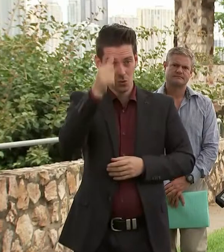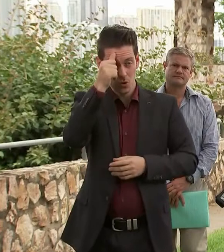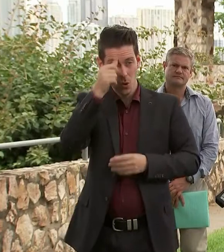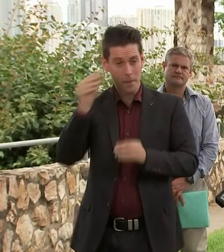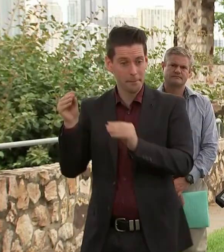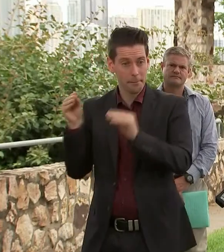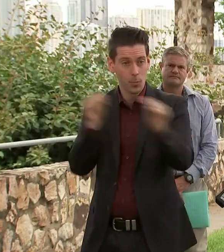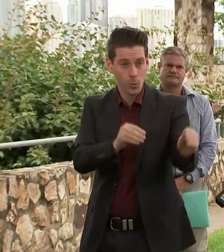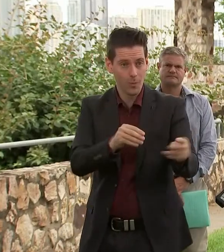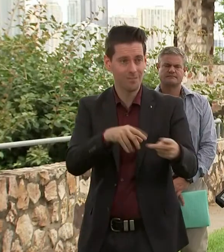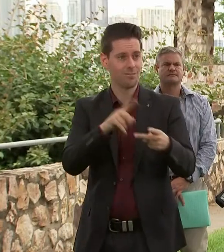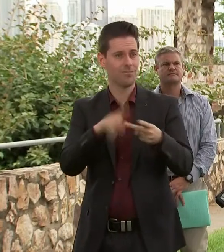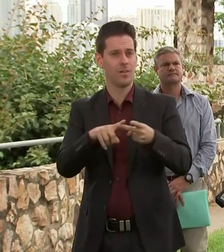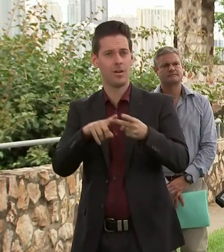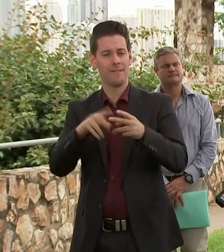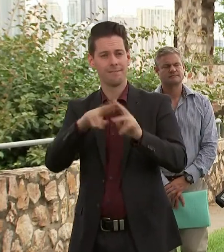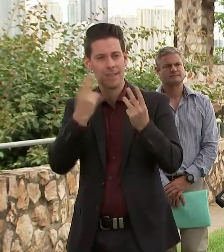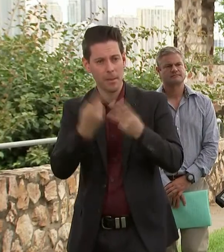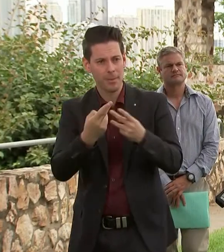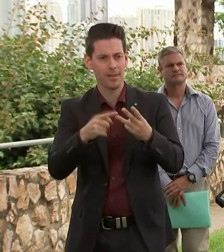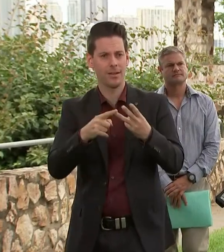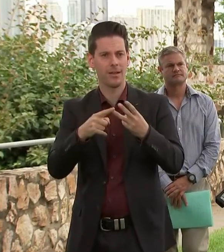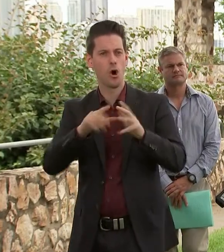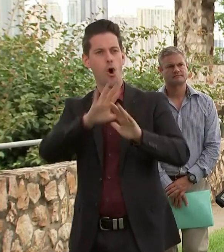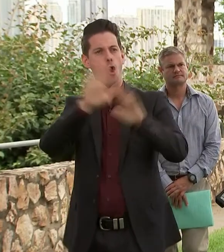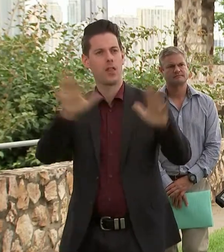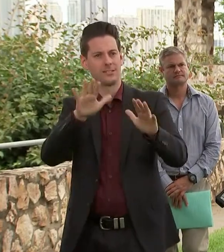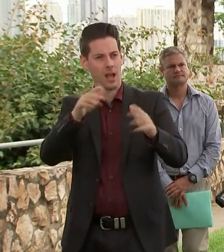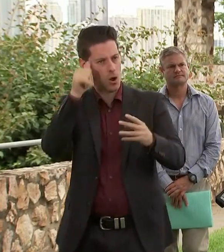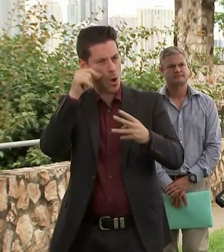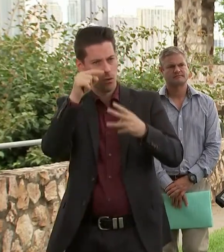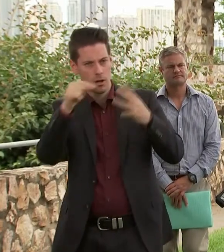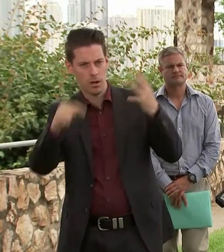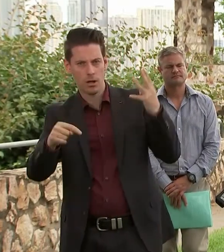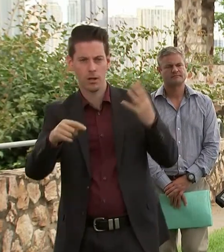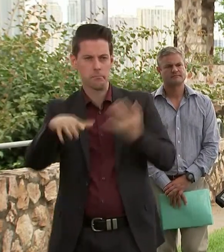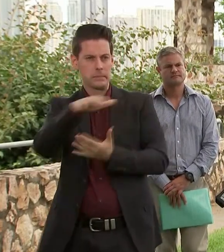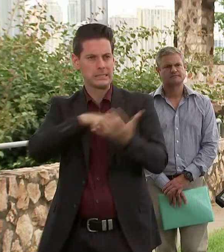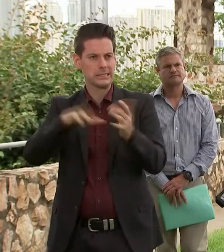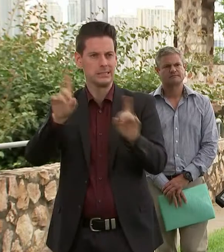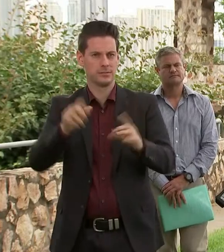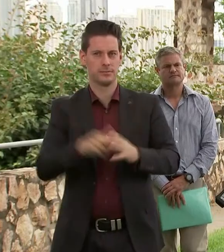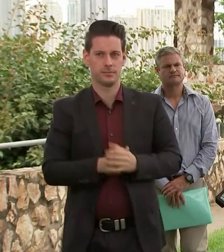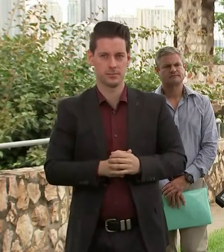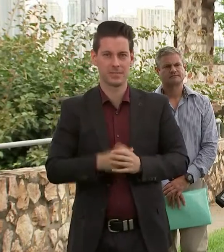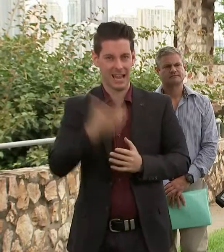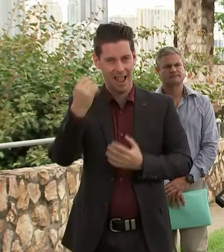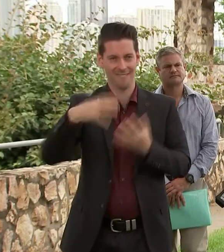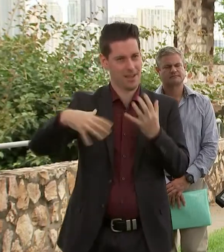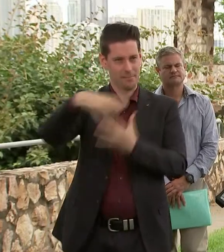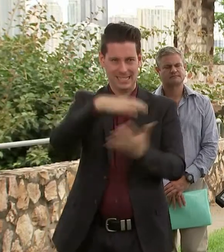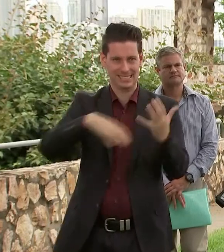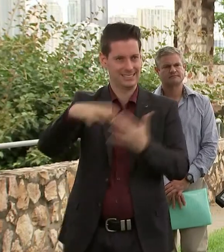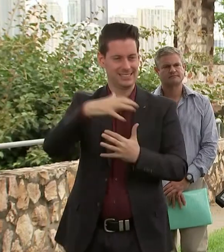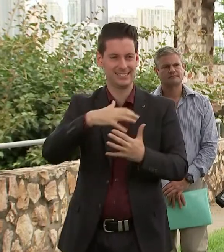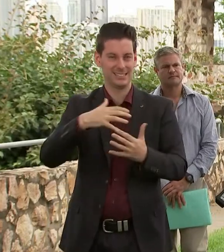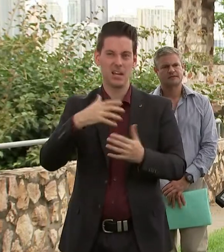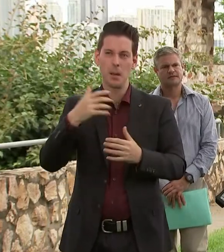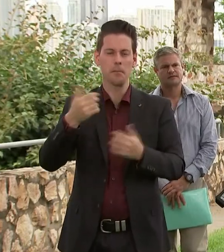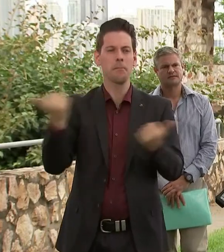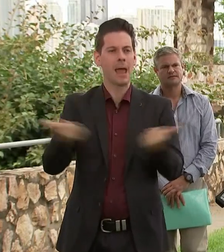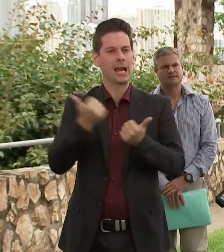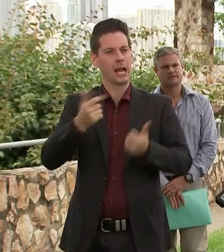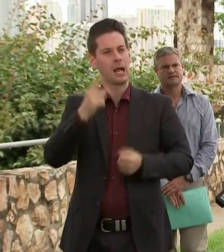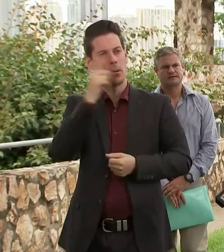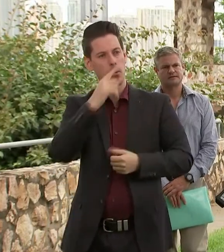might be residents, how many people are coming to stay? There's a combination of many. There is definitely returning